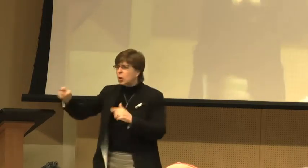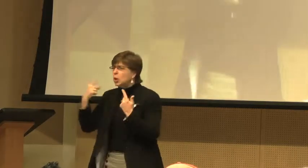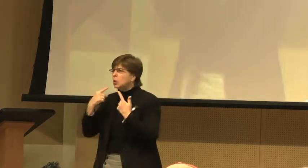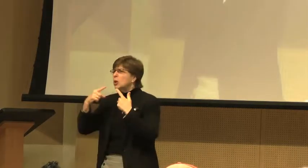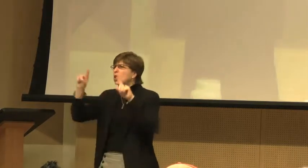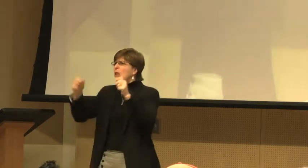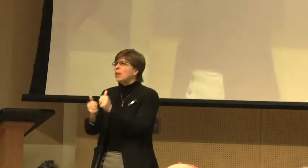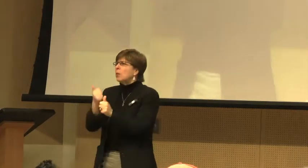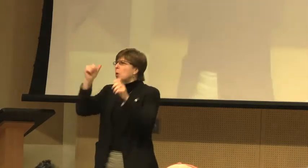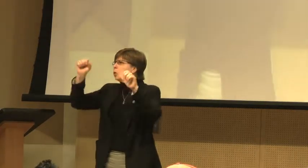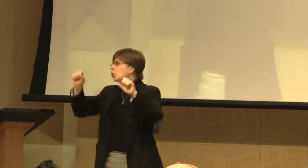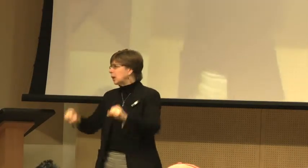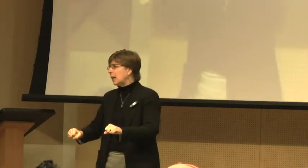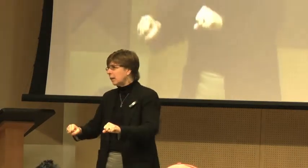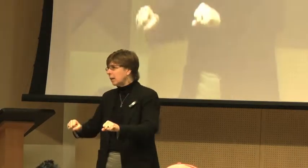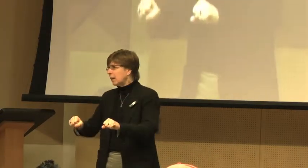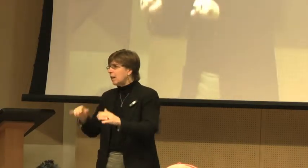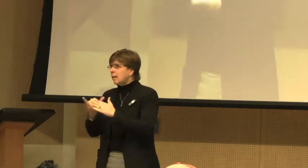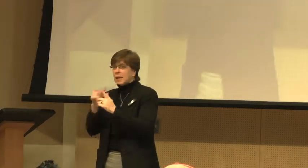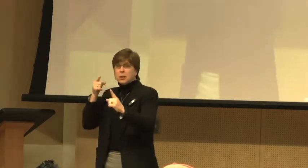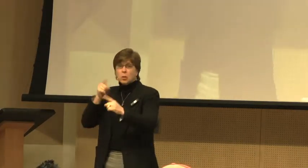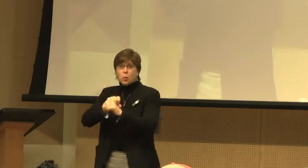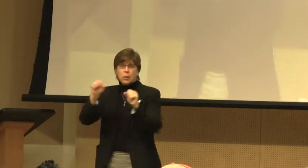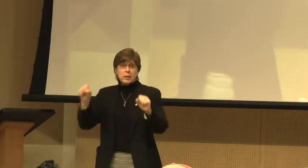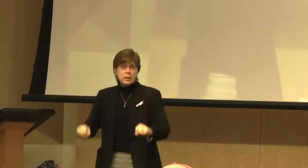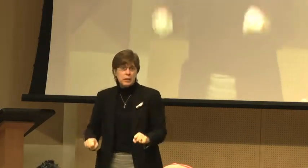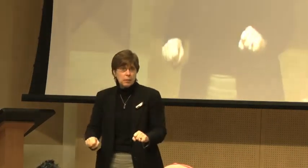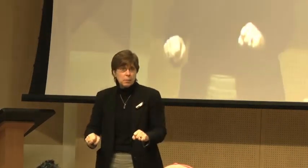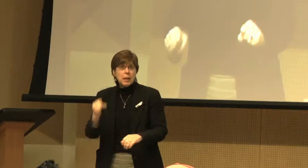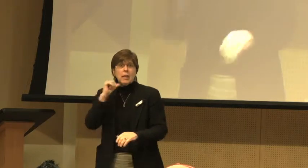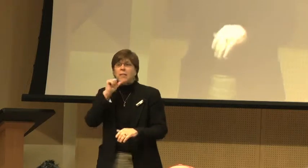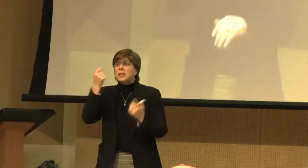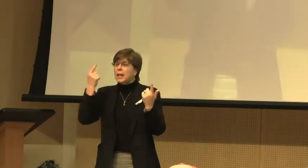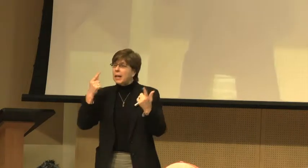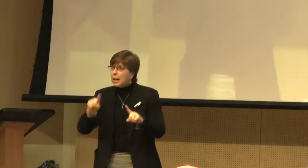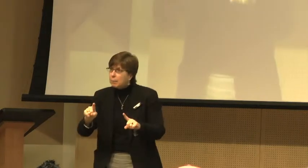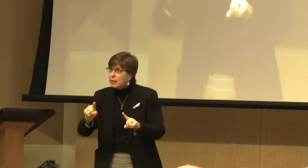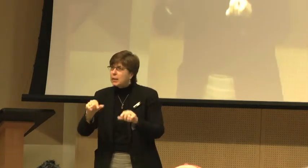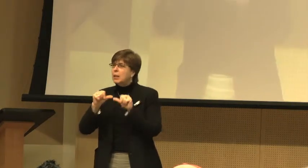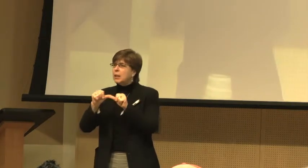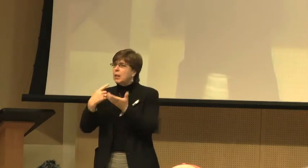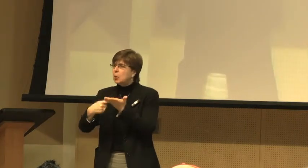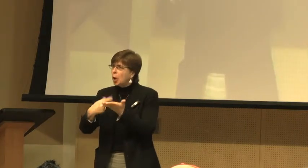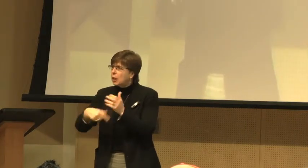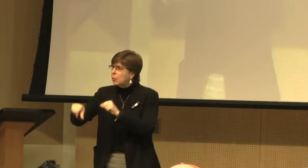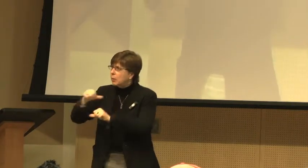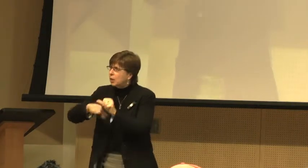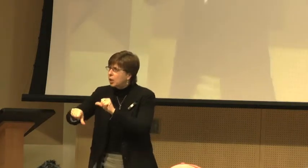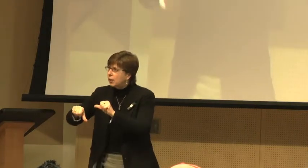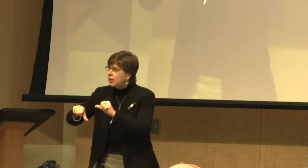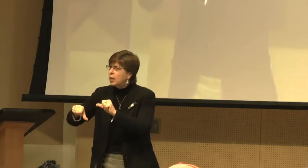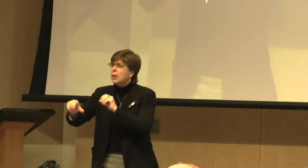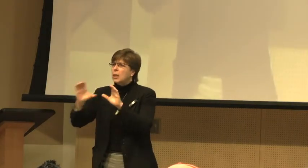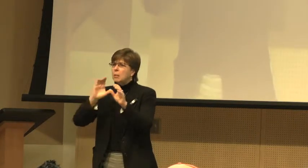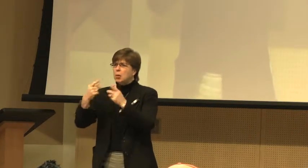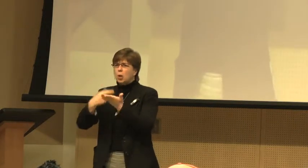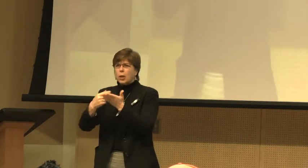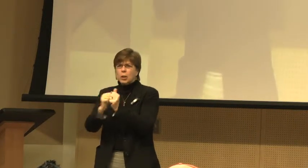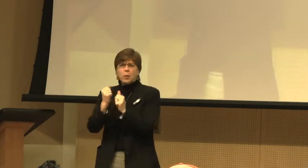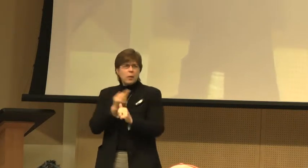each of you to achieve the most you can. That's the goal of the system. It's not happening. We're talking with each other, keep talking with